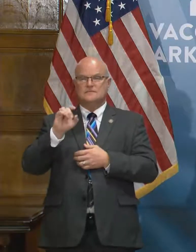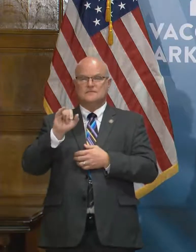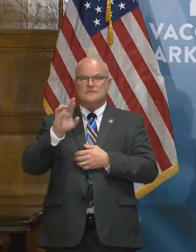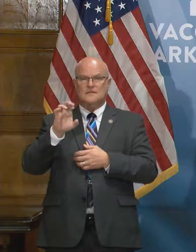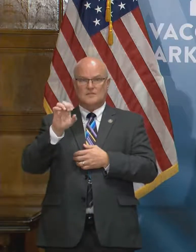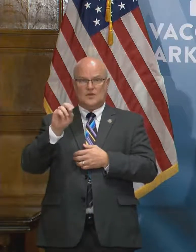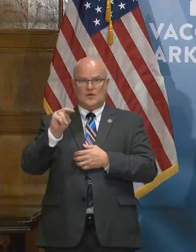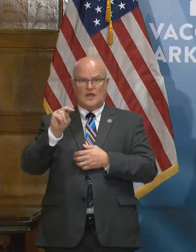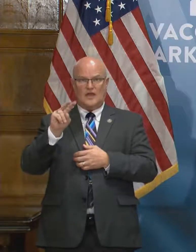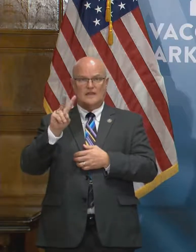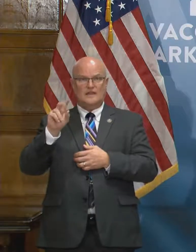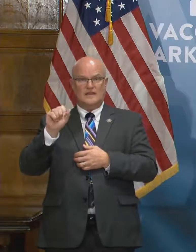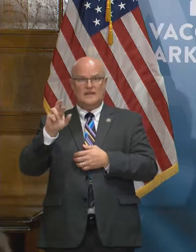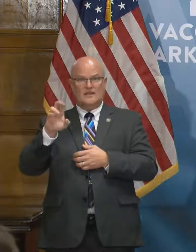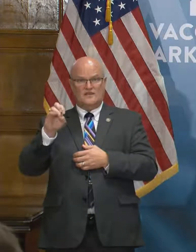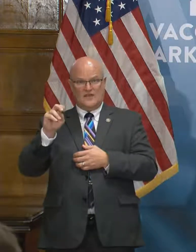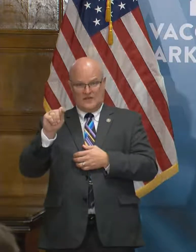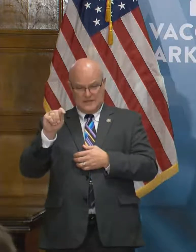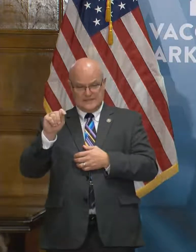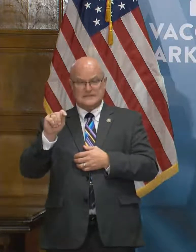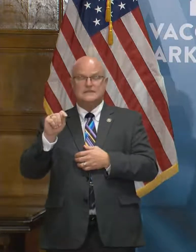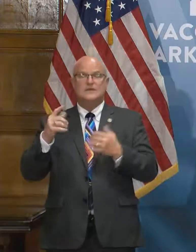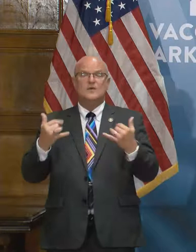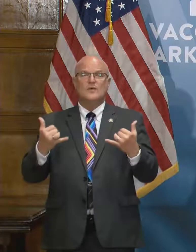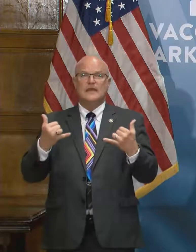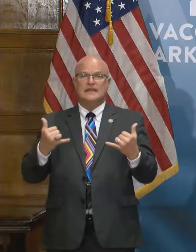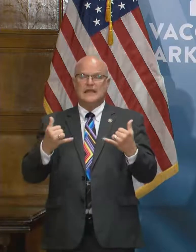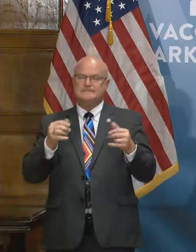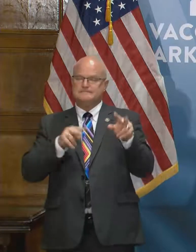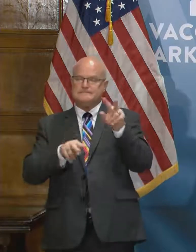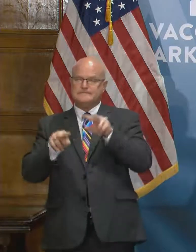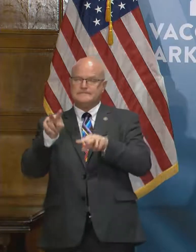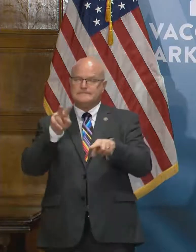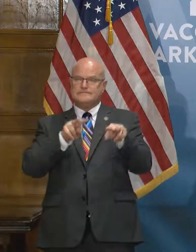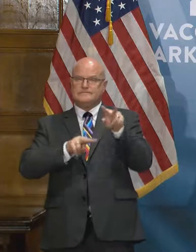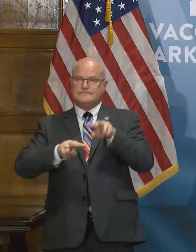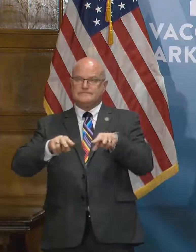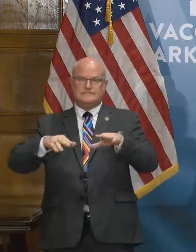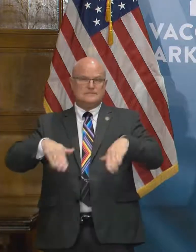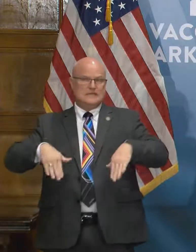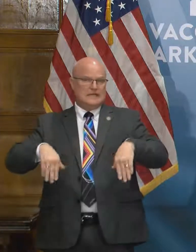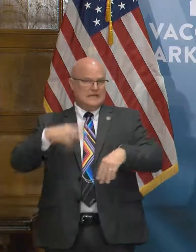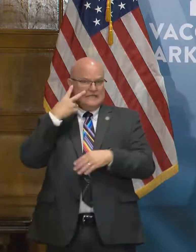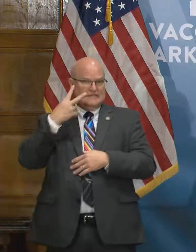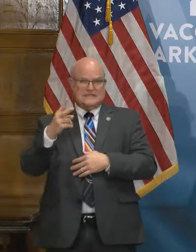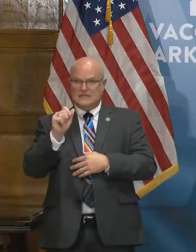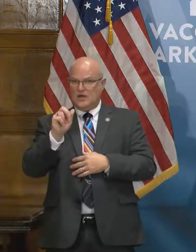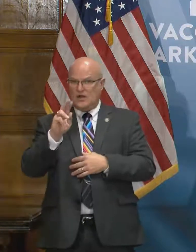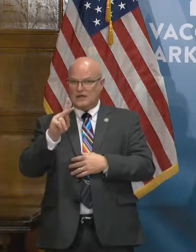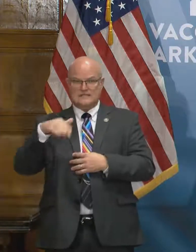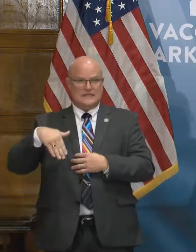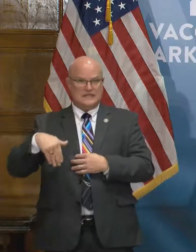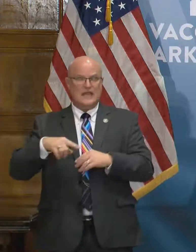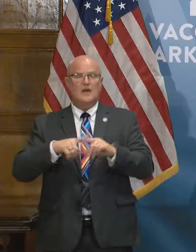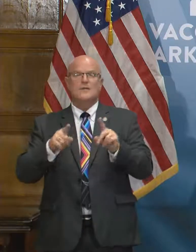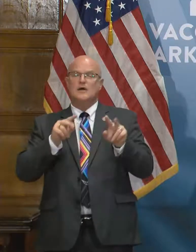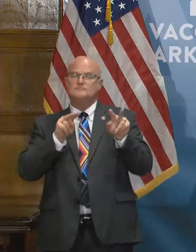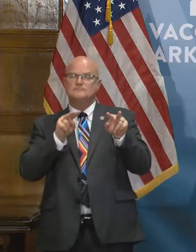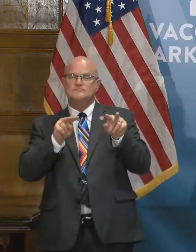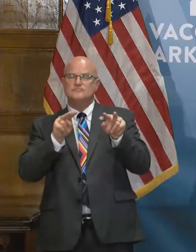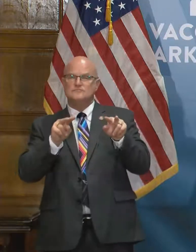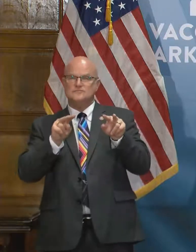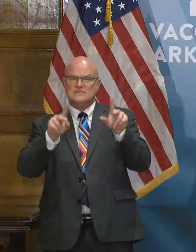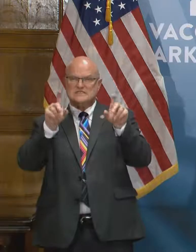Omicron variant, we are currently surveilling for it. We have not seen that in our communities, but we are looking for